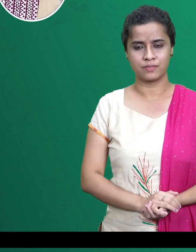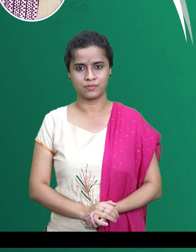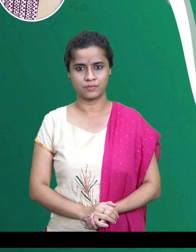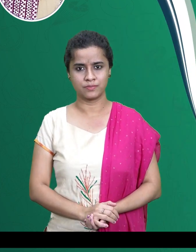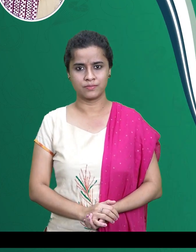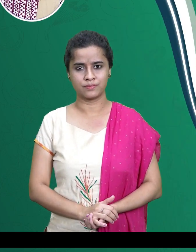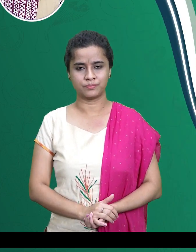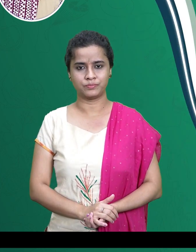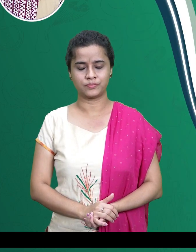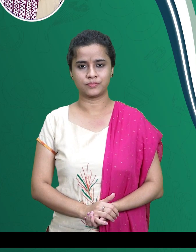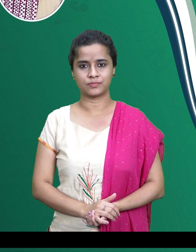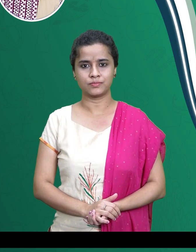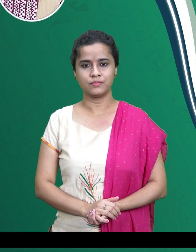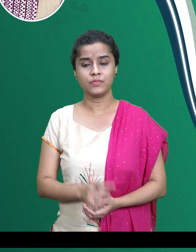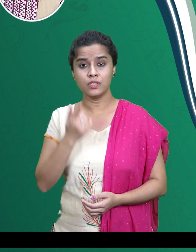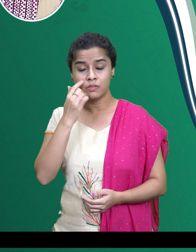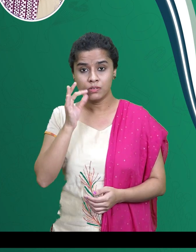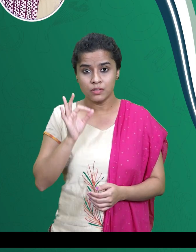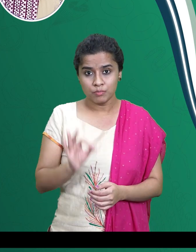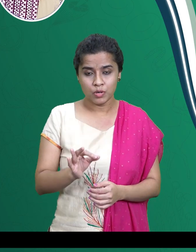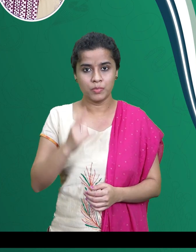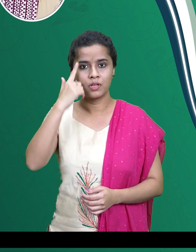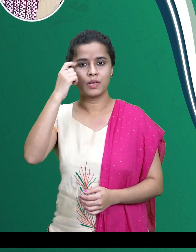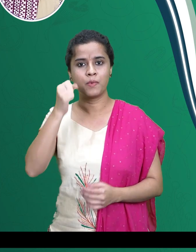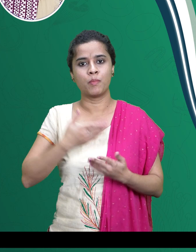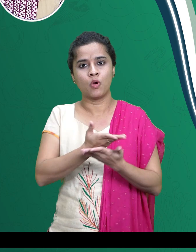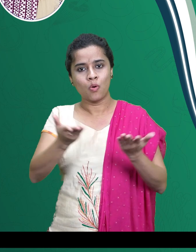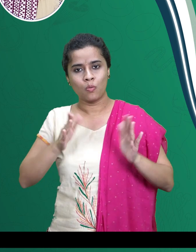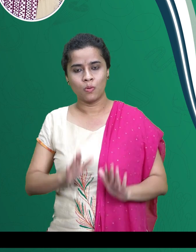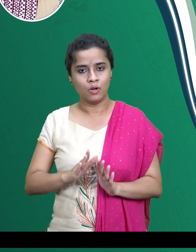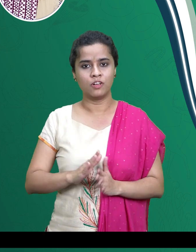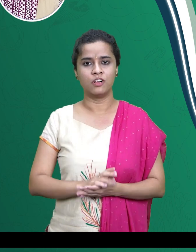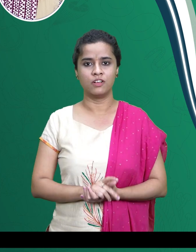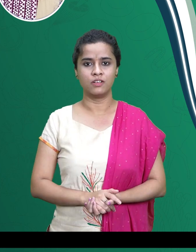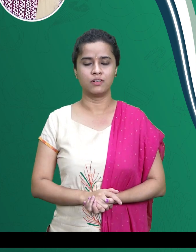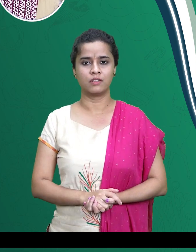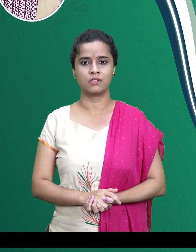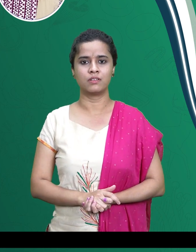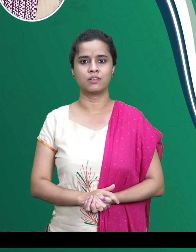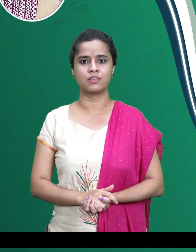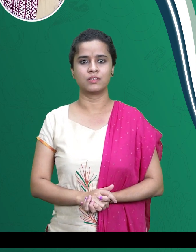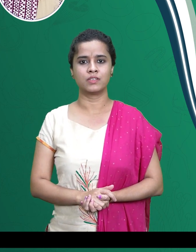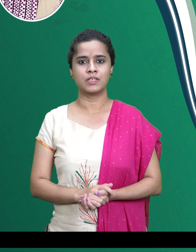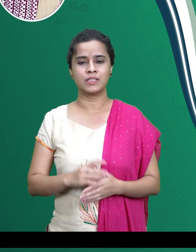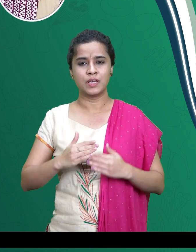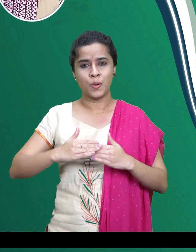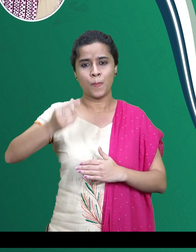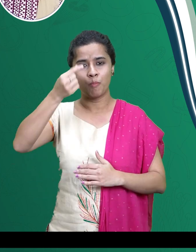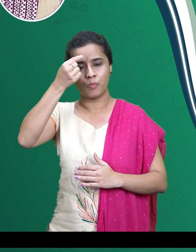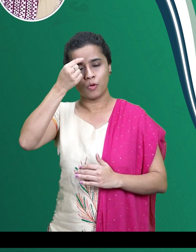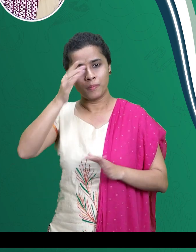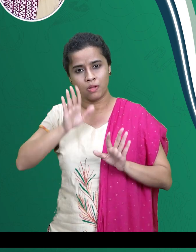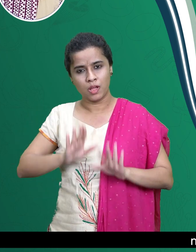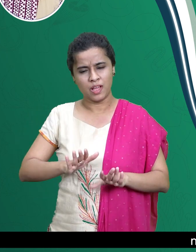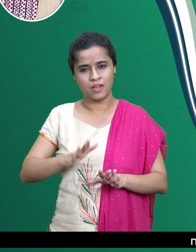It is also important to remember that the severity of disease